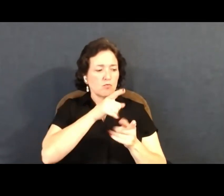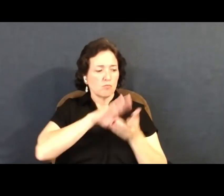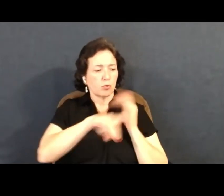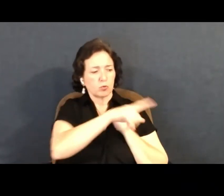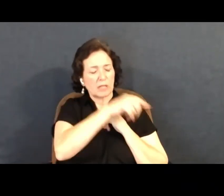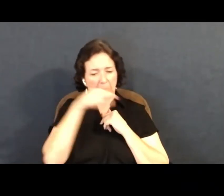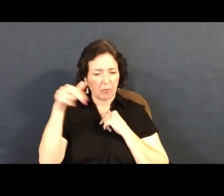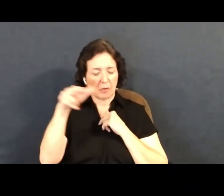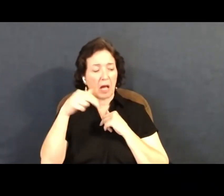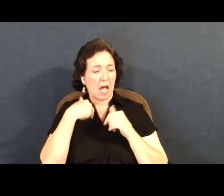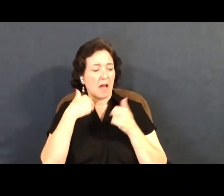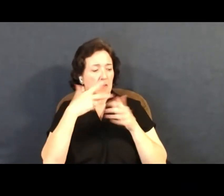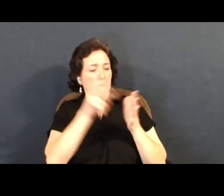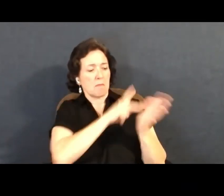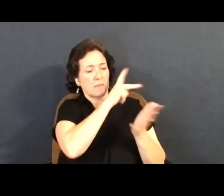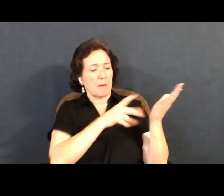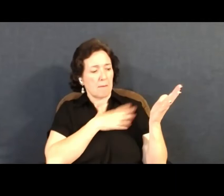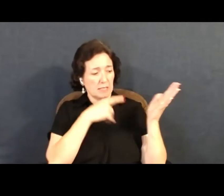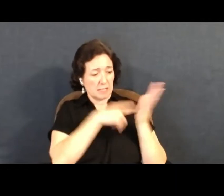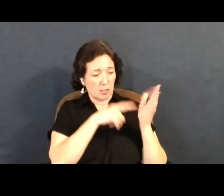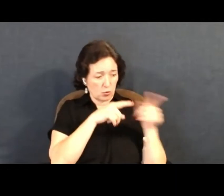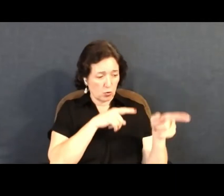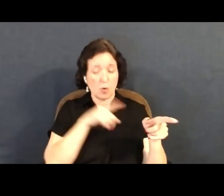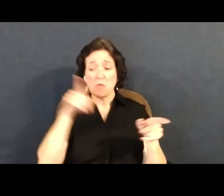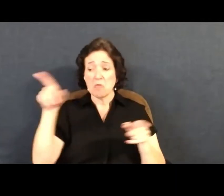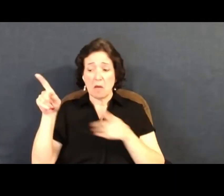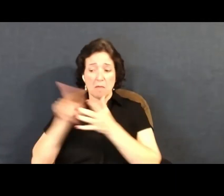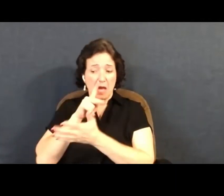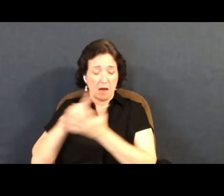debt to you, they will have paid off their debt to me, everyone will be happy."